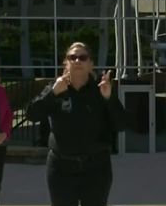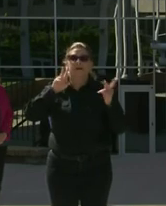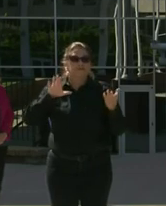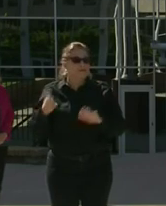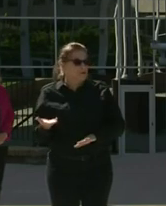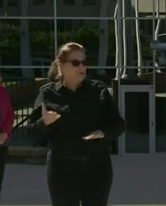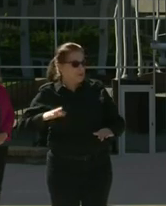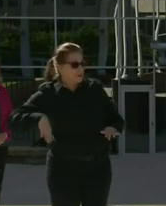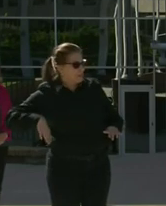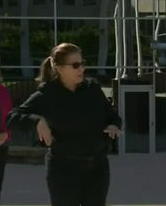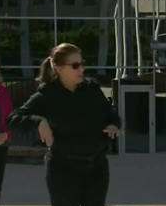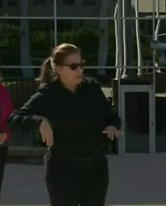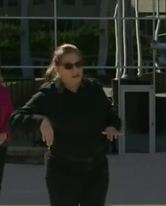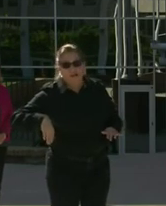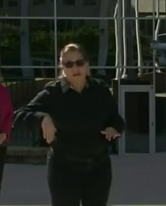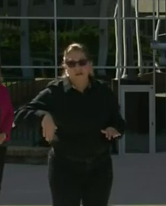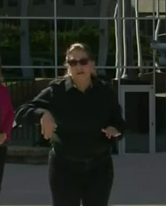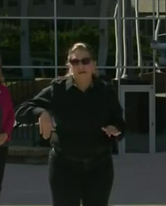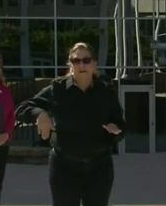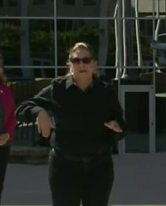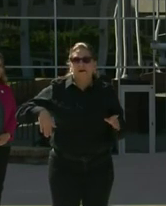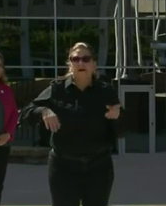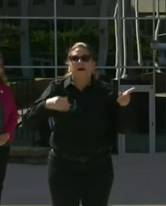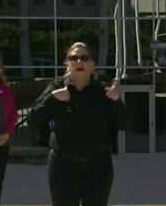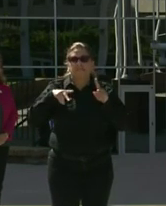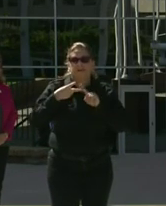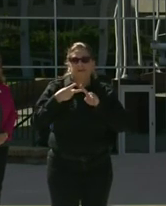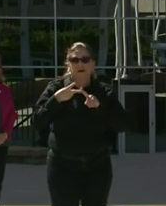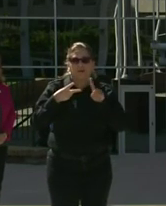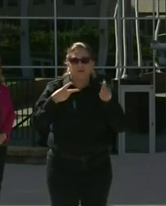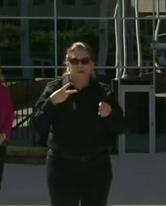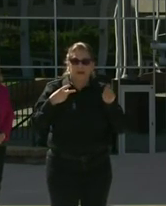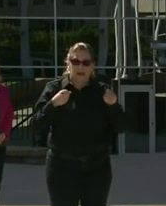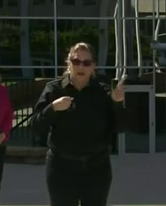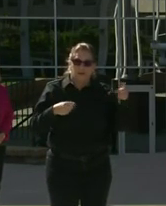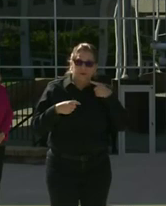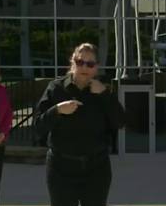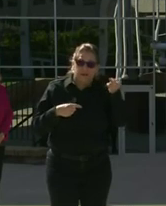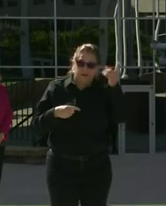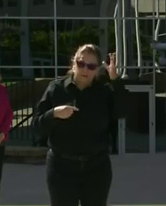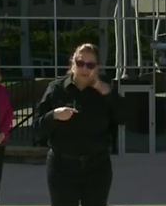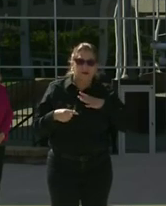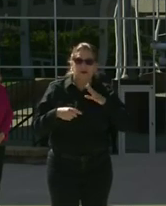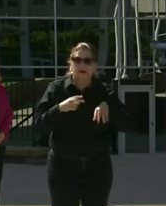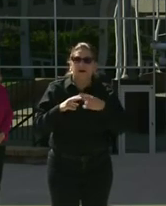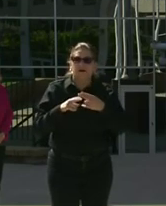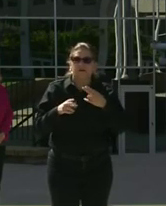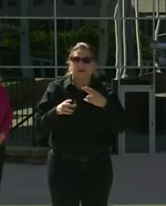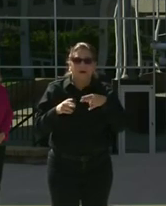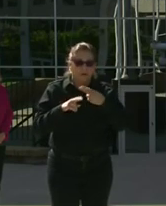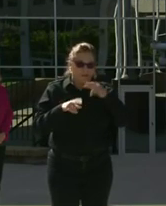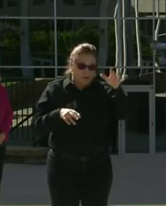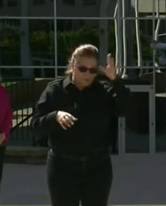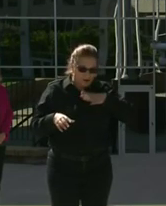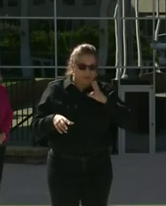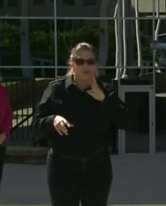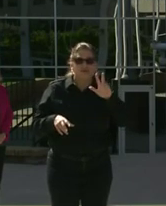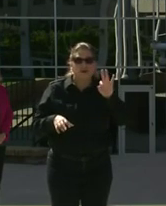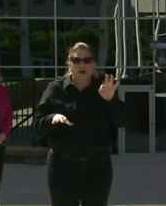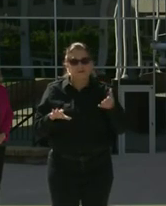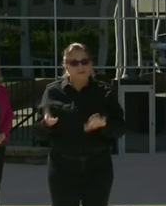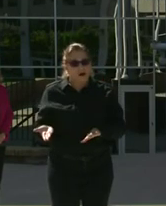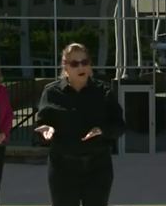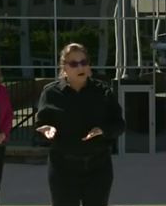about the 39-year-old male who passed away? I can only tell you so far what we've reported.